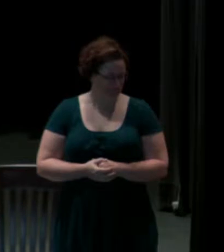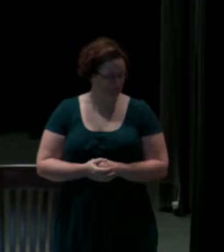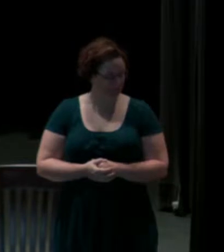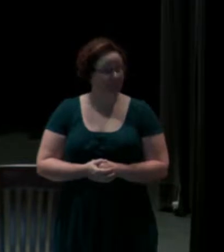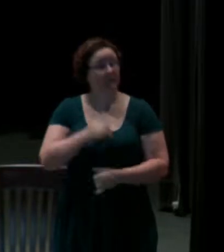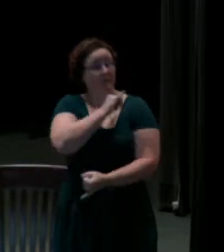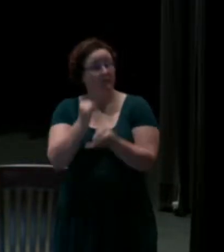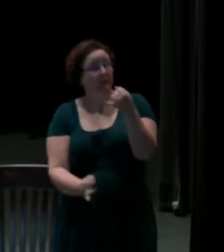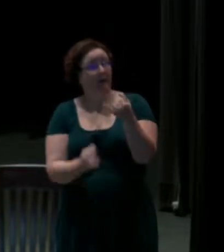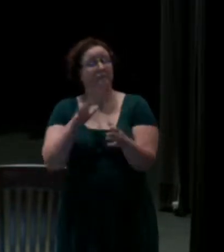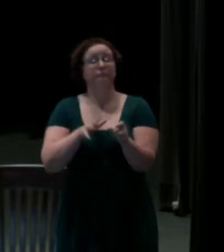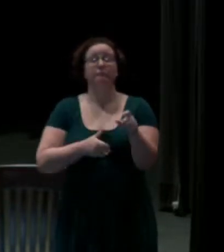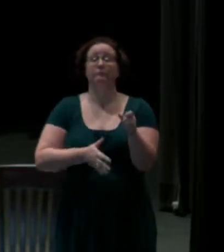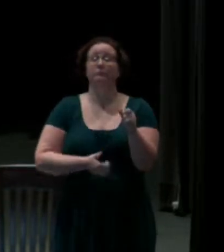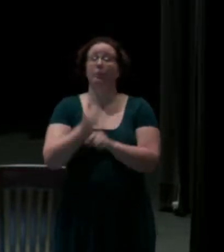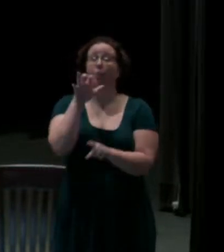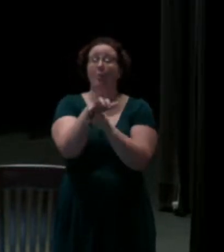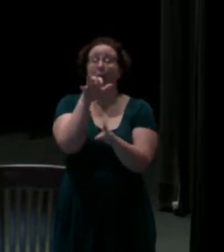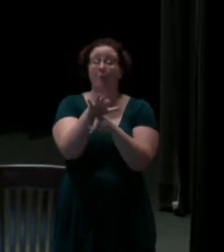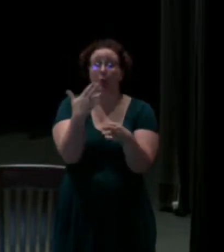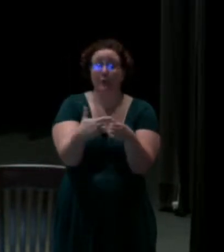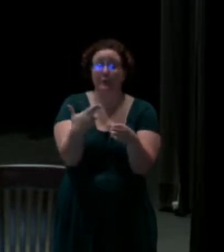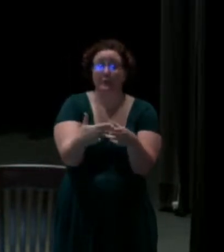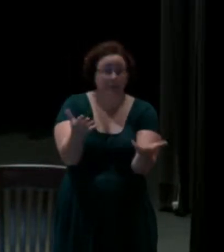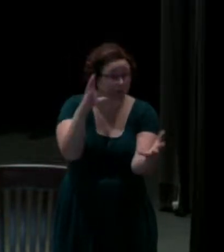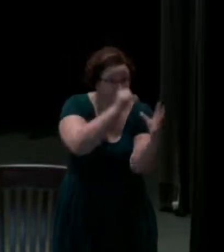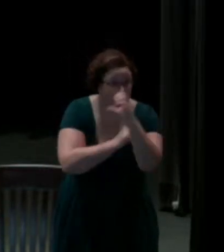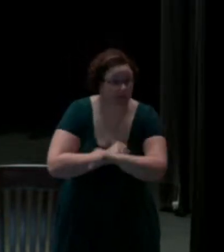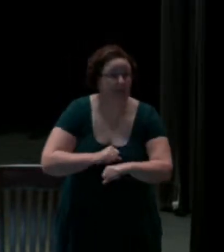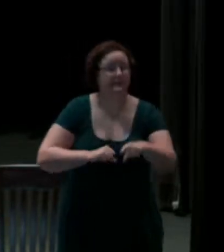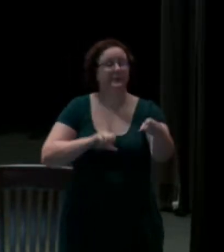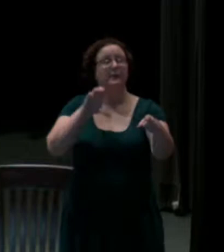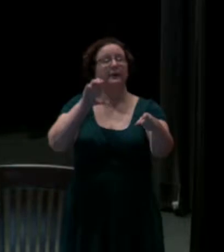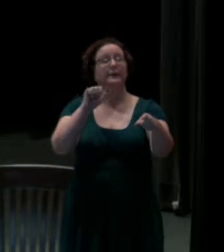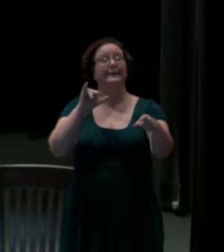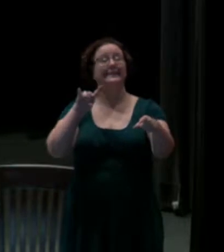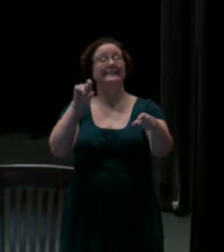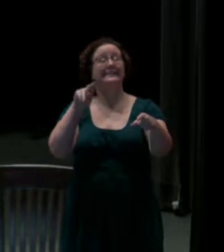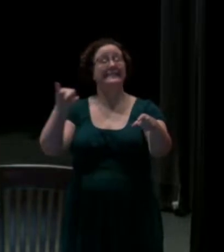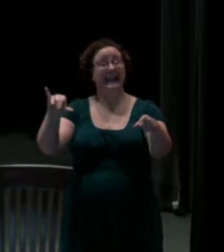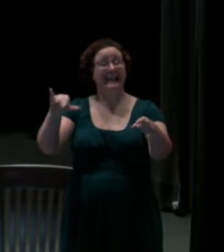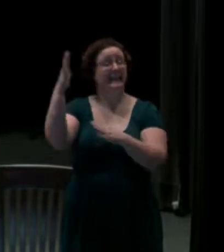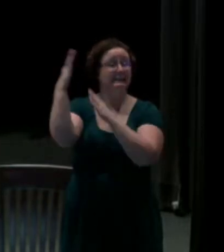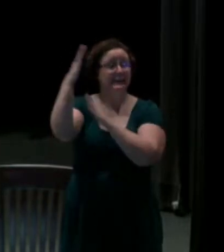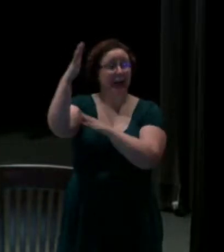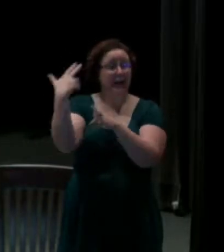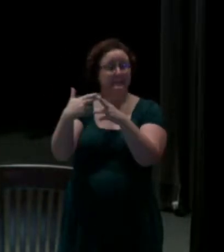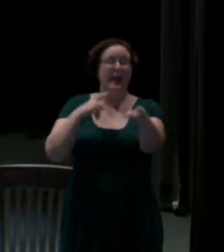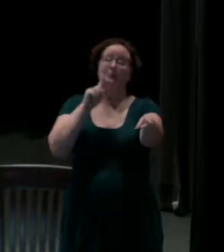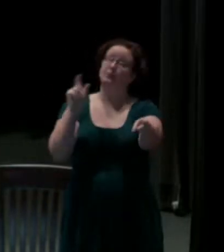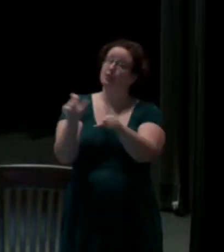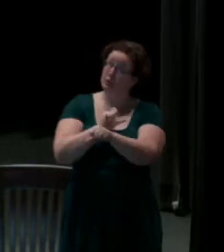All right, and finally, the most popular names amongst you. Any guesses? Sydney is the top name. Yep, that is so